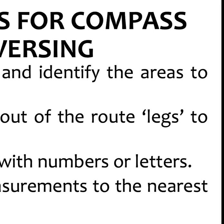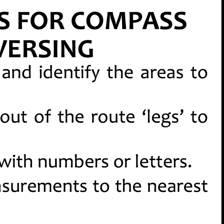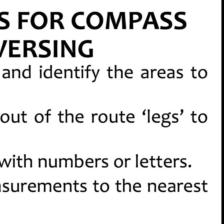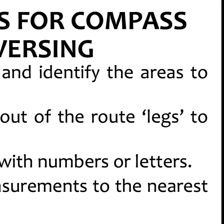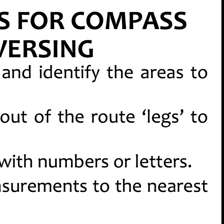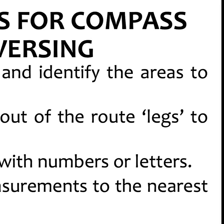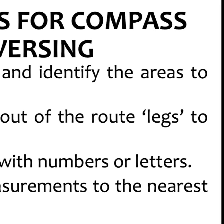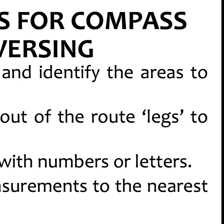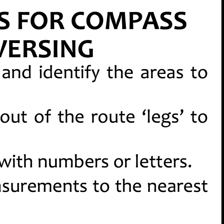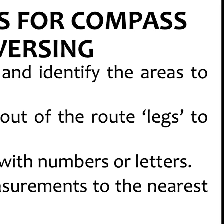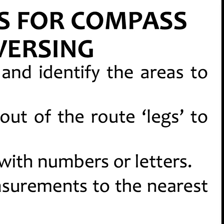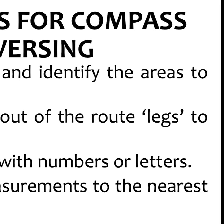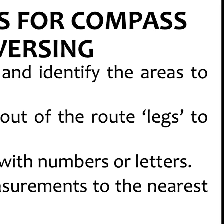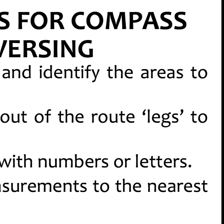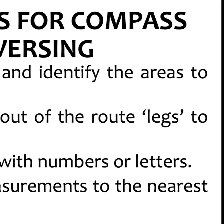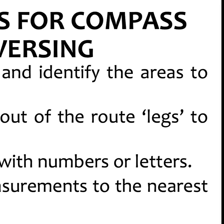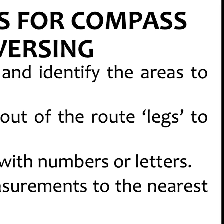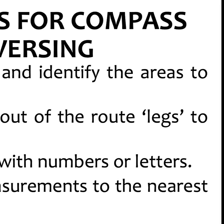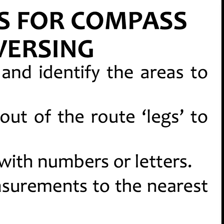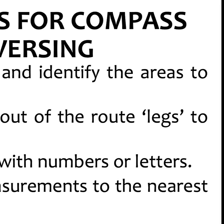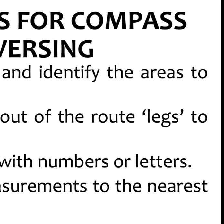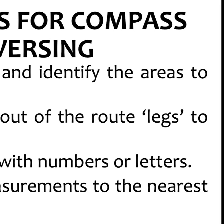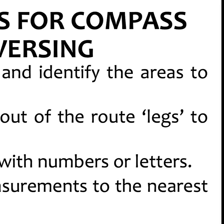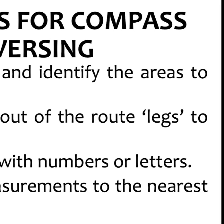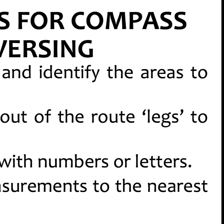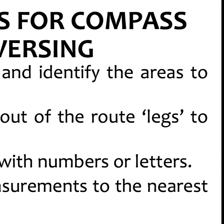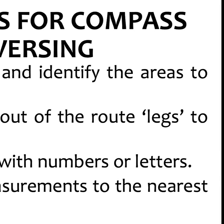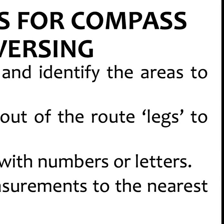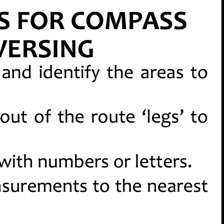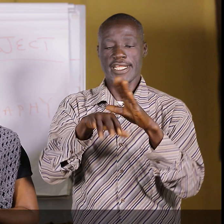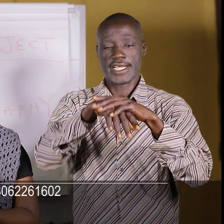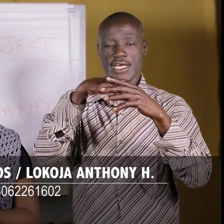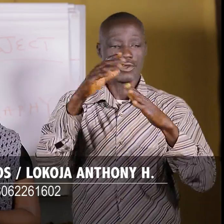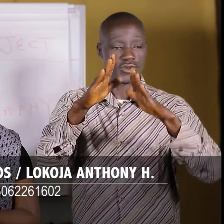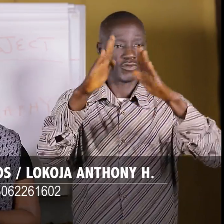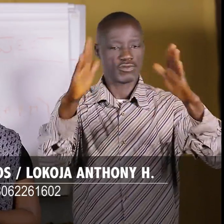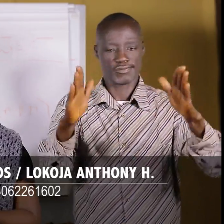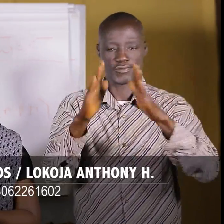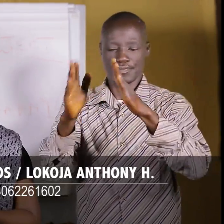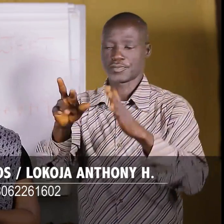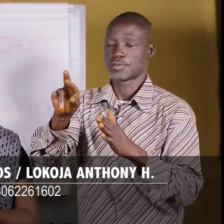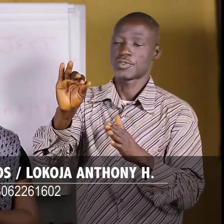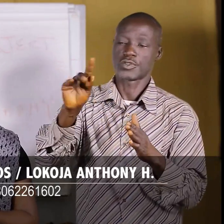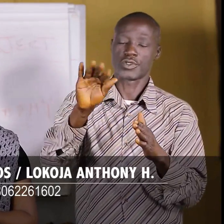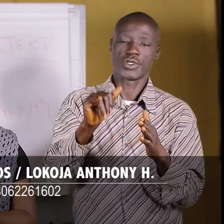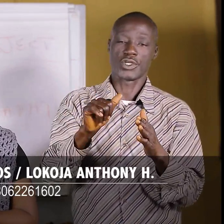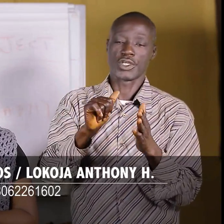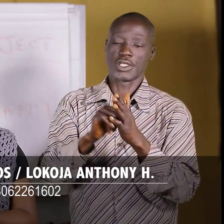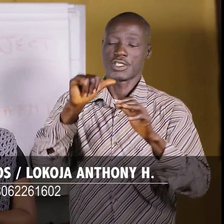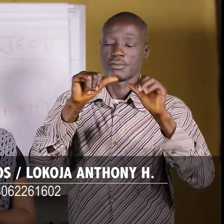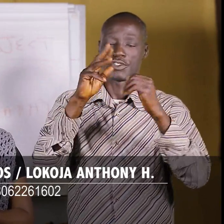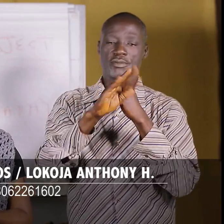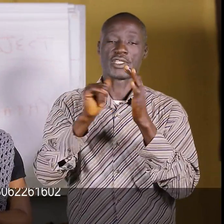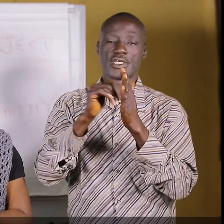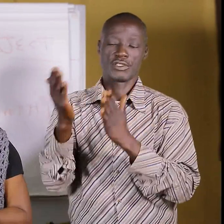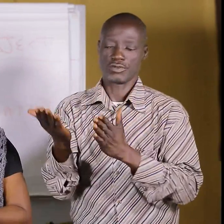Number 2, you determine the layout of the routes or legs to be followed. When you talk about routes or legs, you're talking about the measurements you